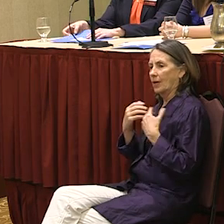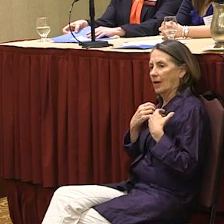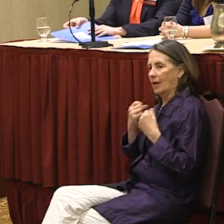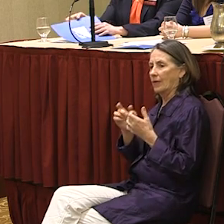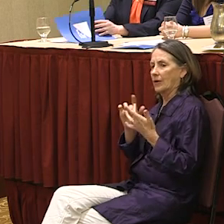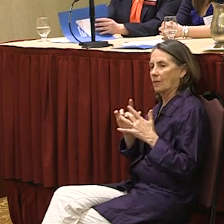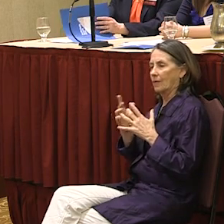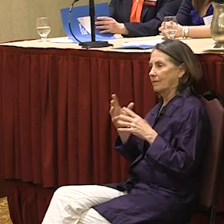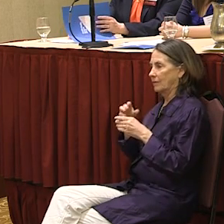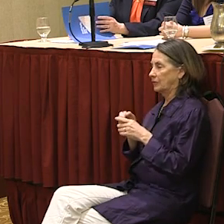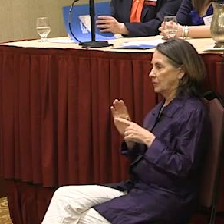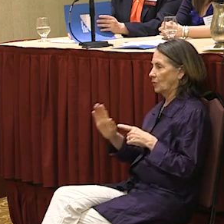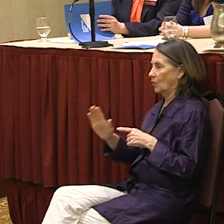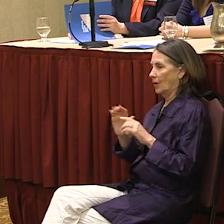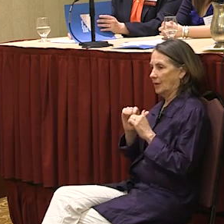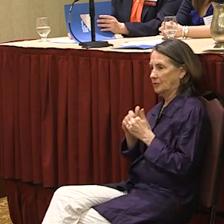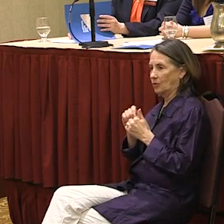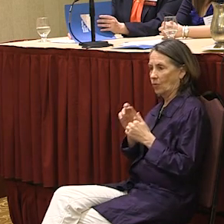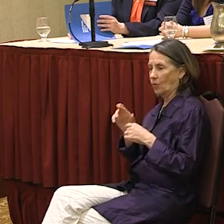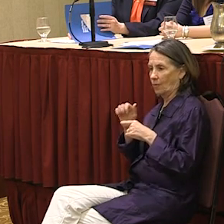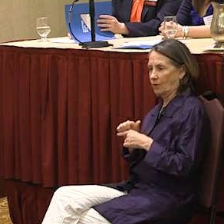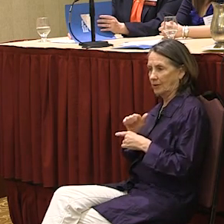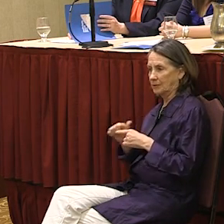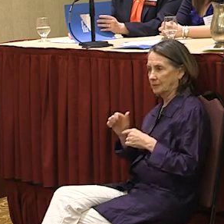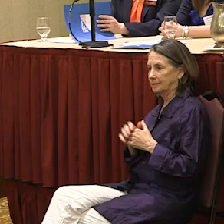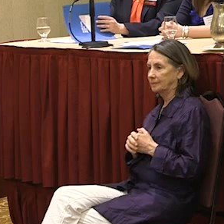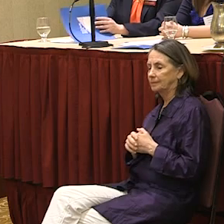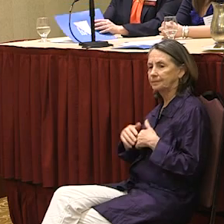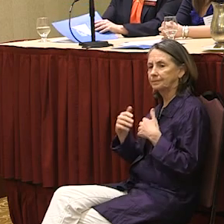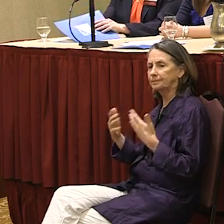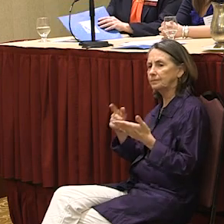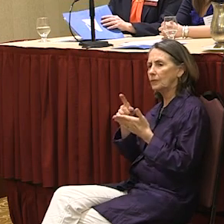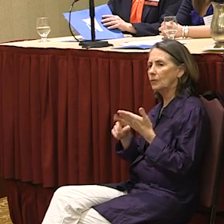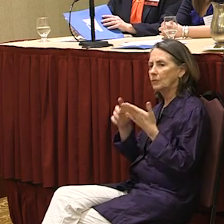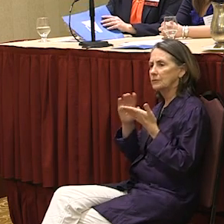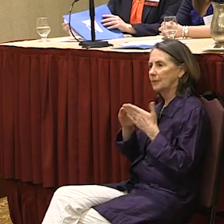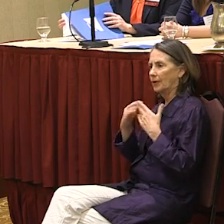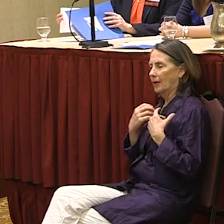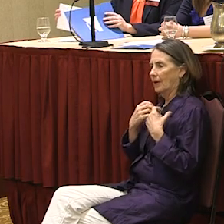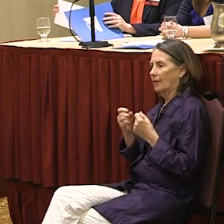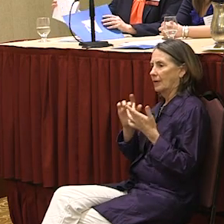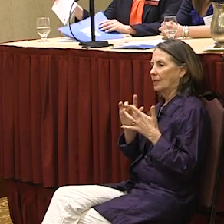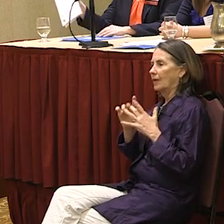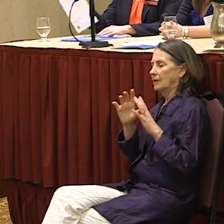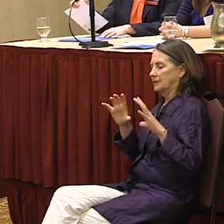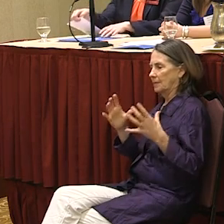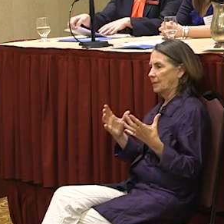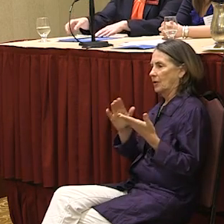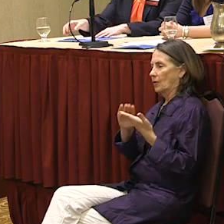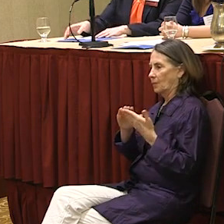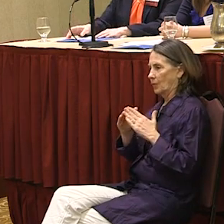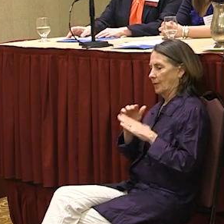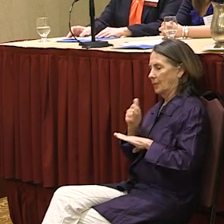network fits in your agency or practice. So, what is a community health network? It's a collection of